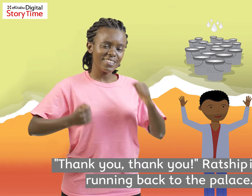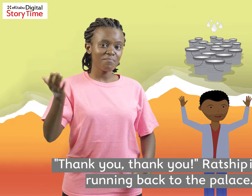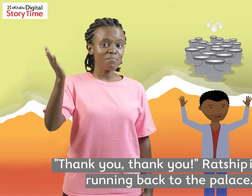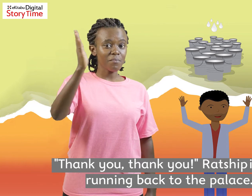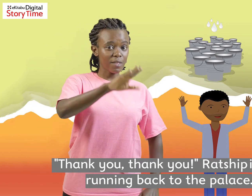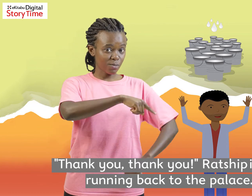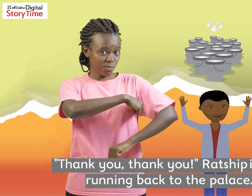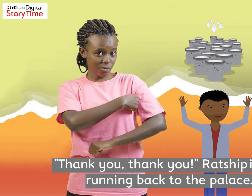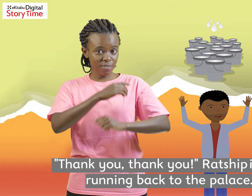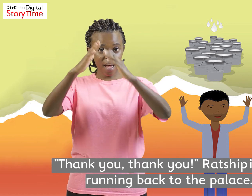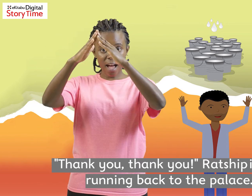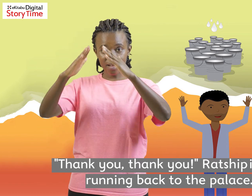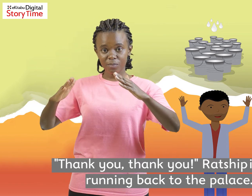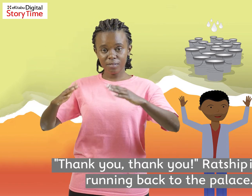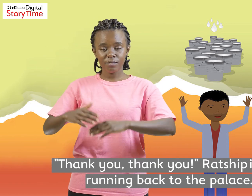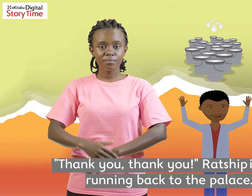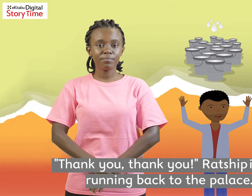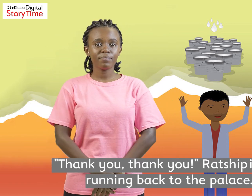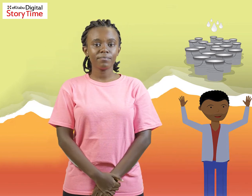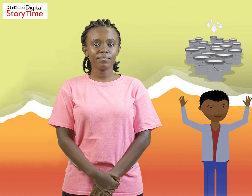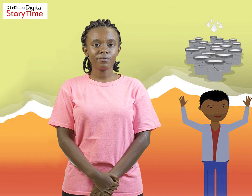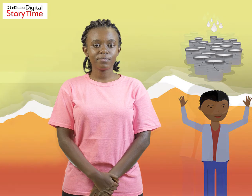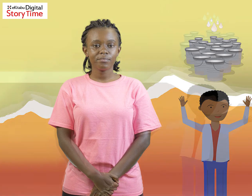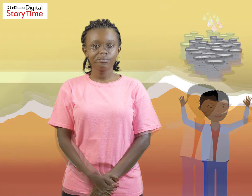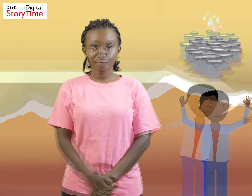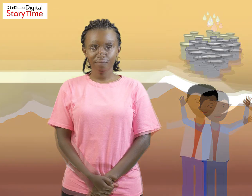Rachipi said, running back to the palace.